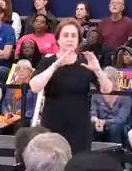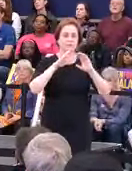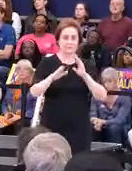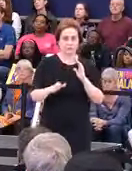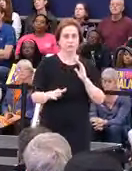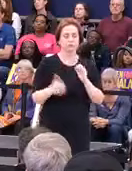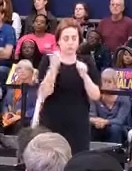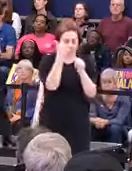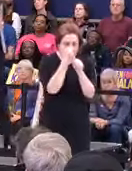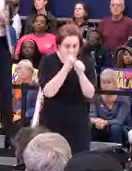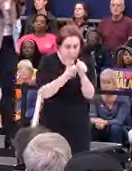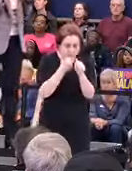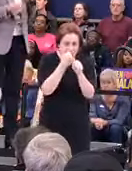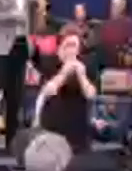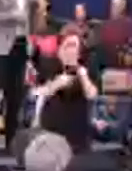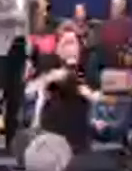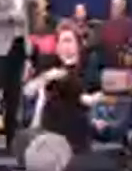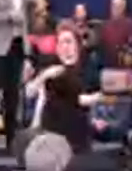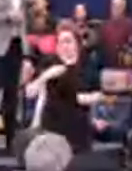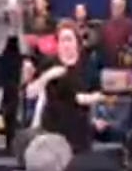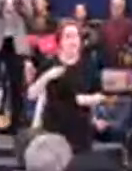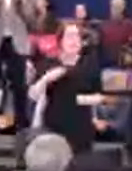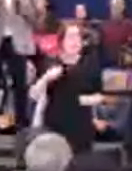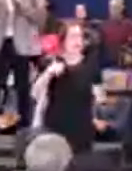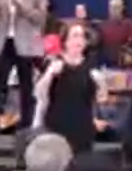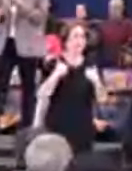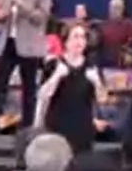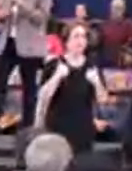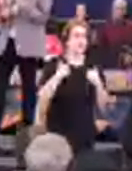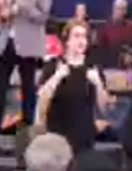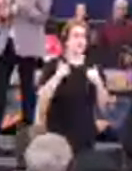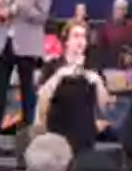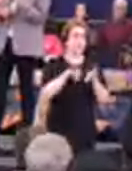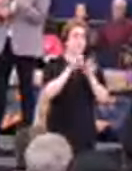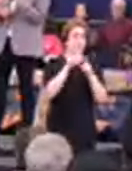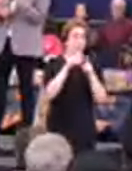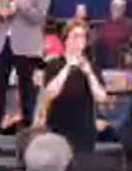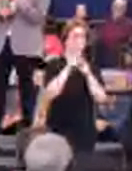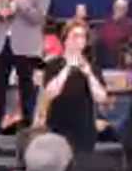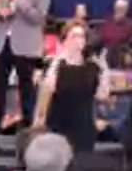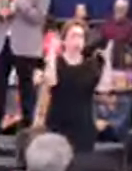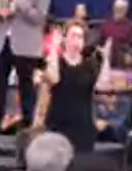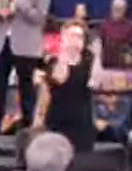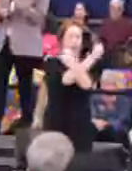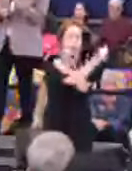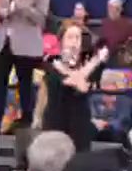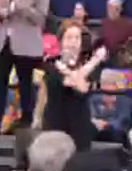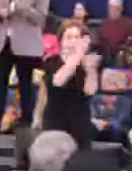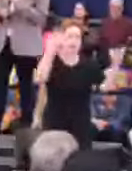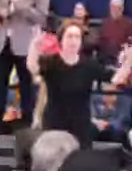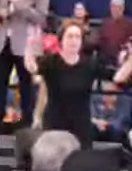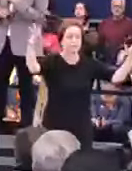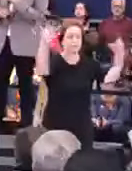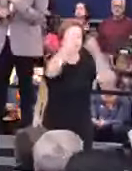in every campaign I have, and now here's the operative word, won.